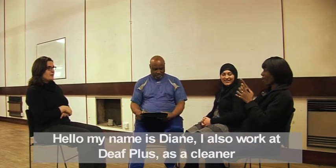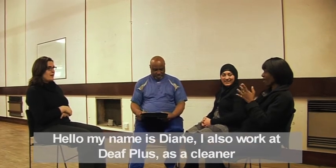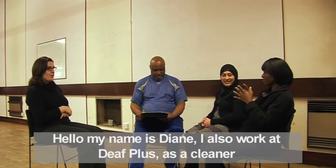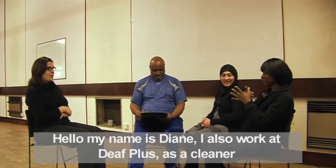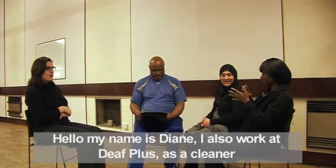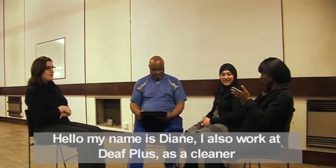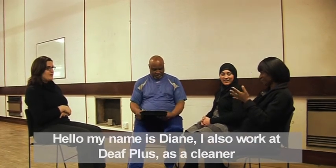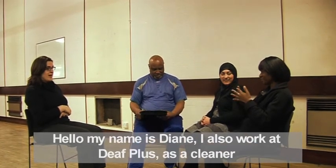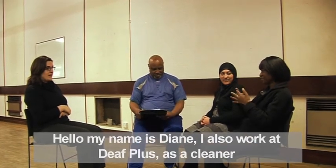Hello, my name is Diane.